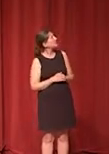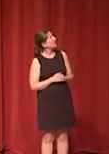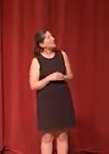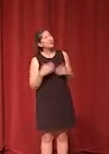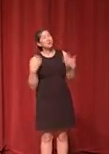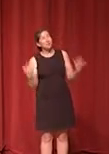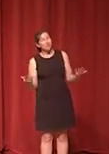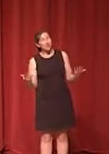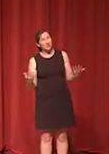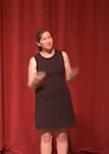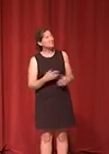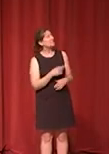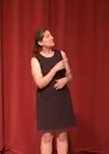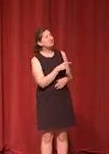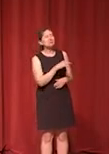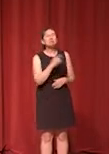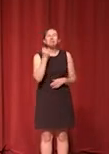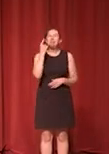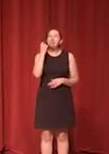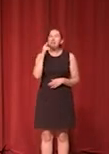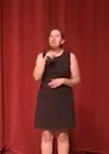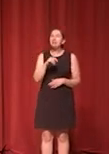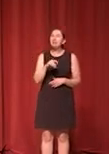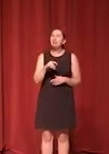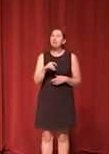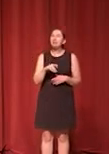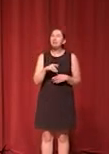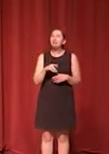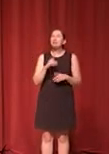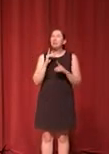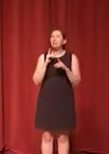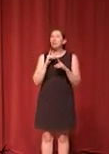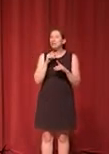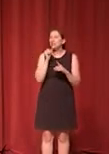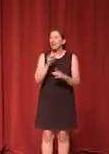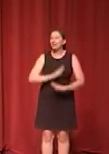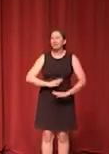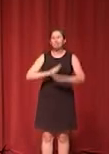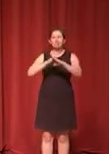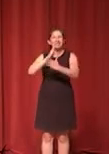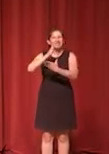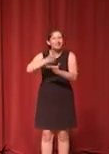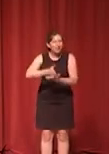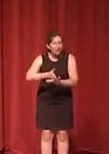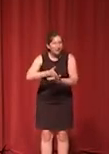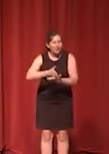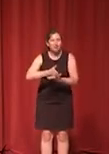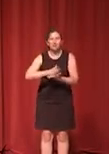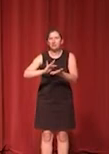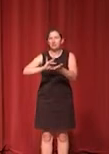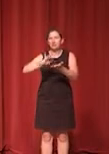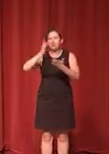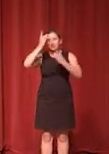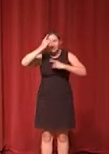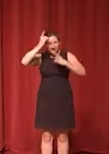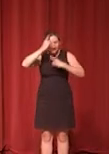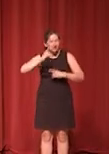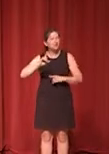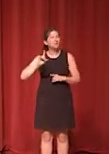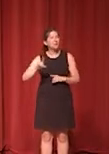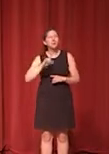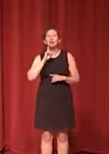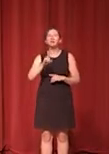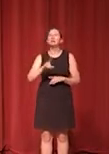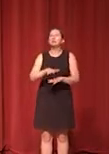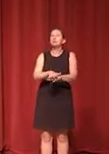be, but it's a delay in progression. So we're still not there yet, but it is helping on top of the other medicines like donepezil,